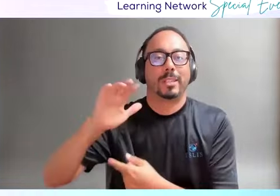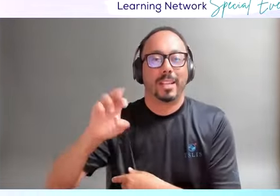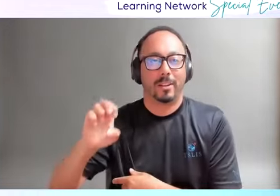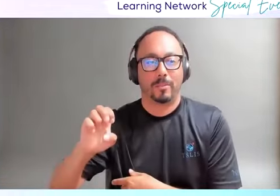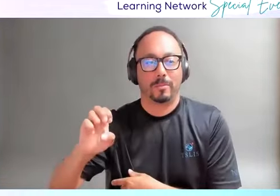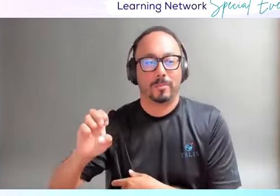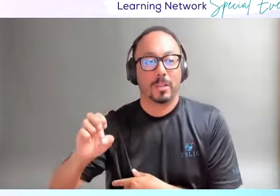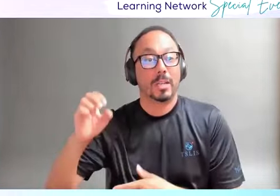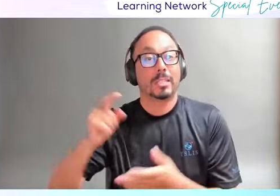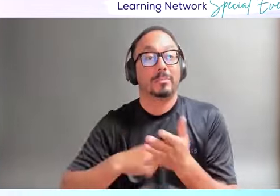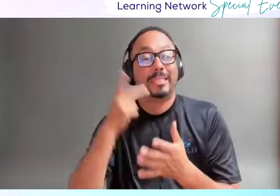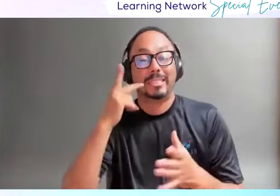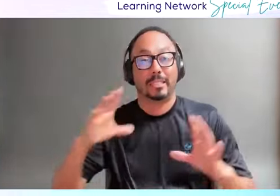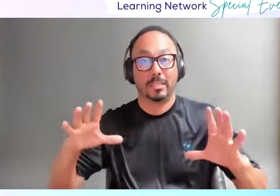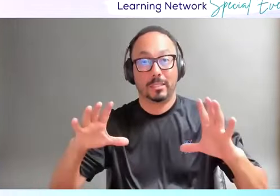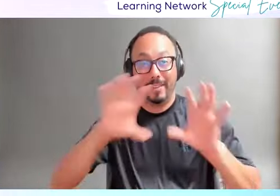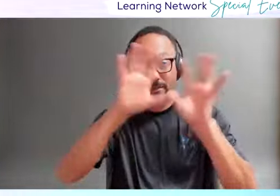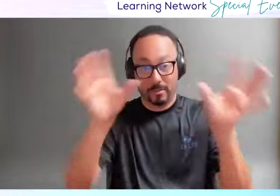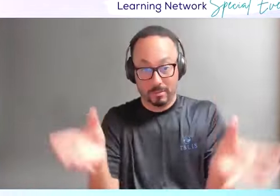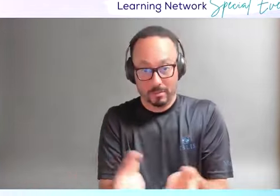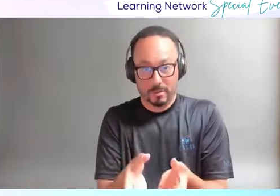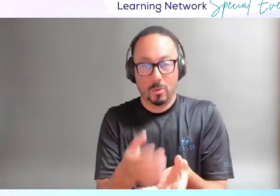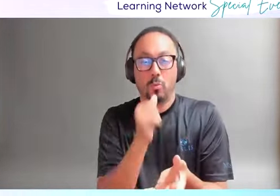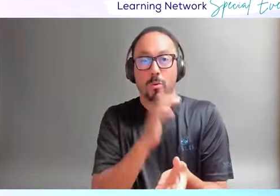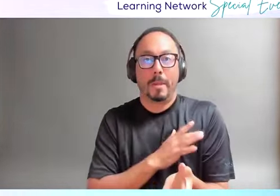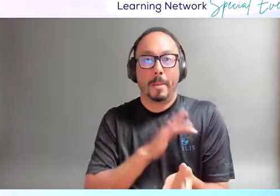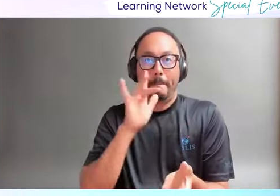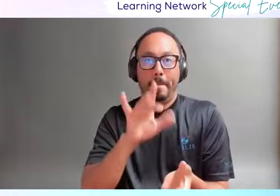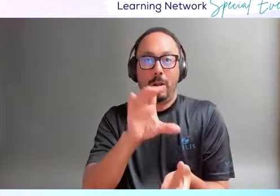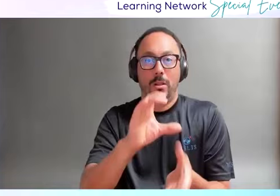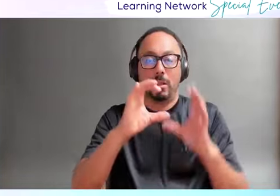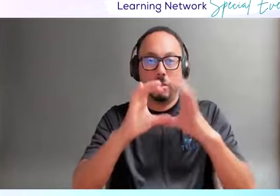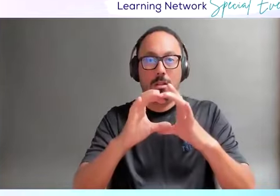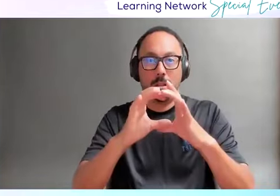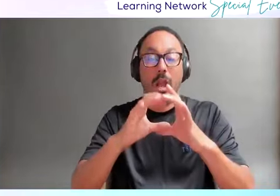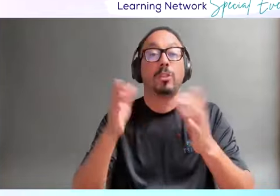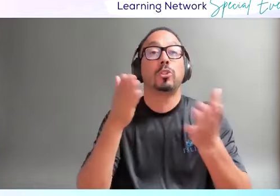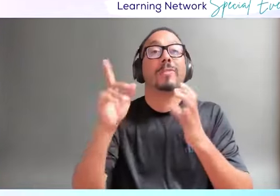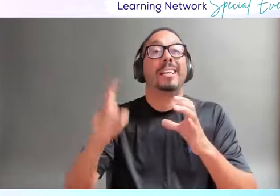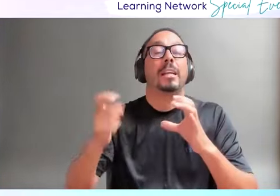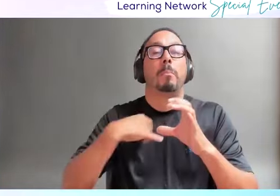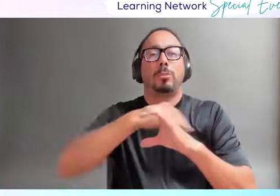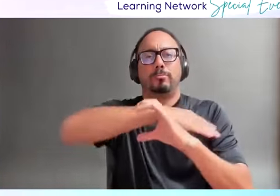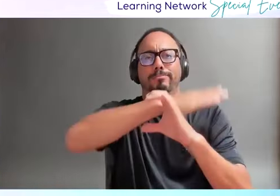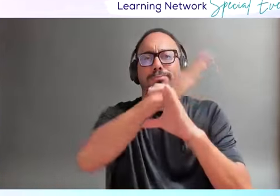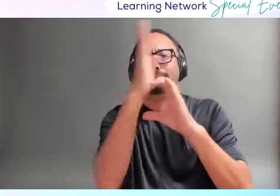diagram, and all the social determinants and range of service needs that they might have, ranging from food security